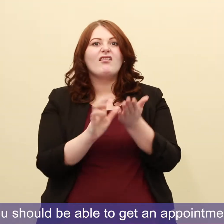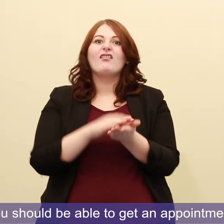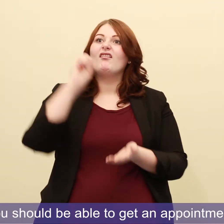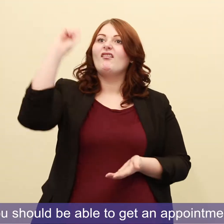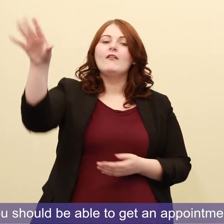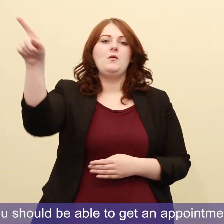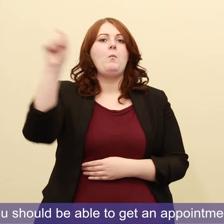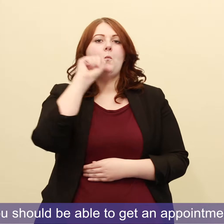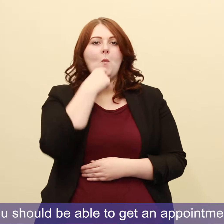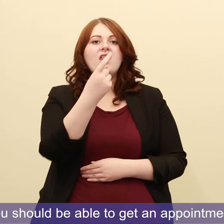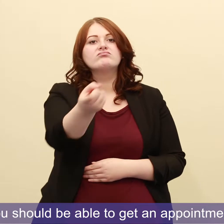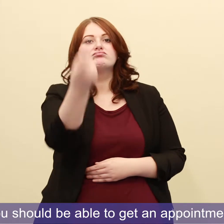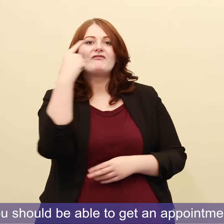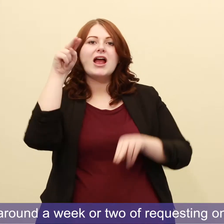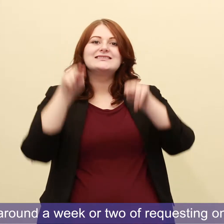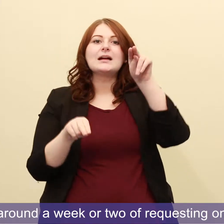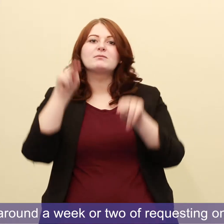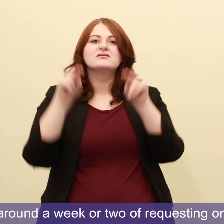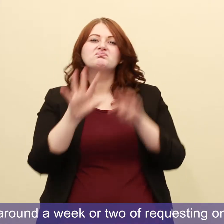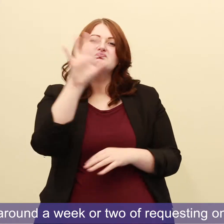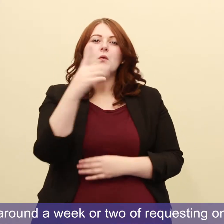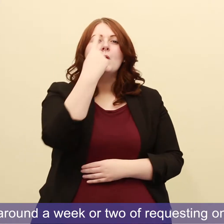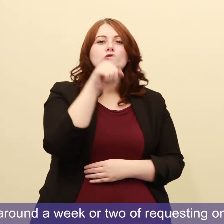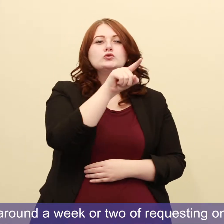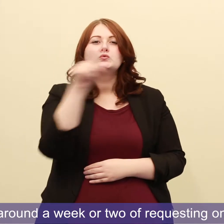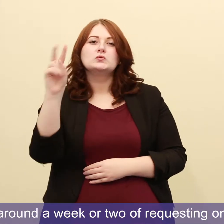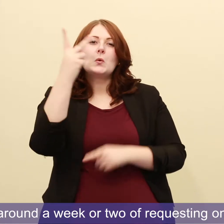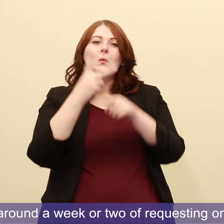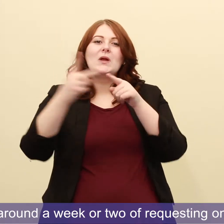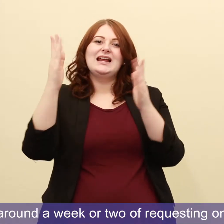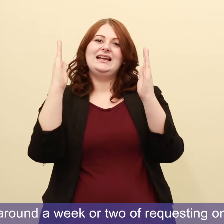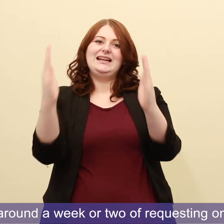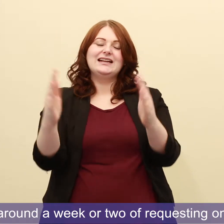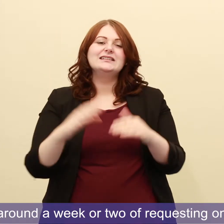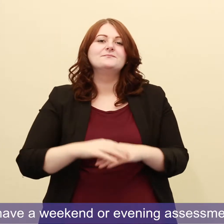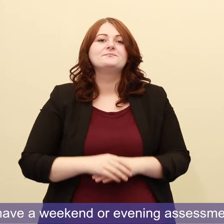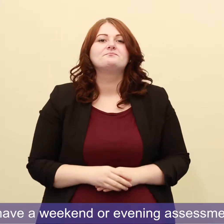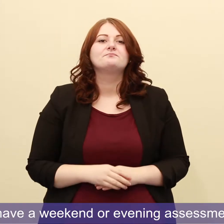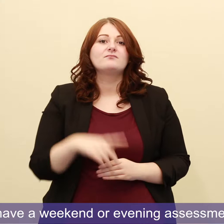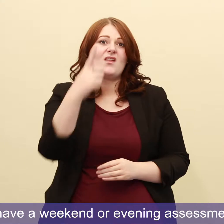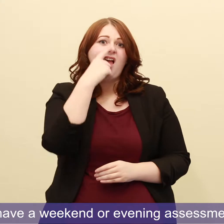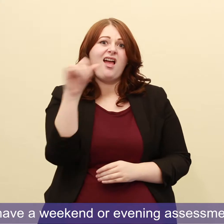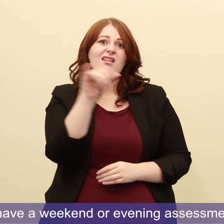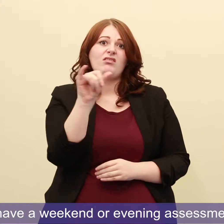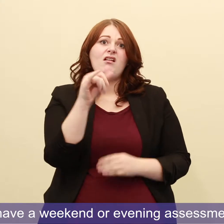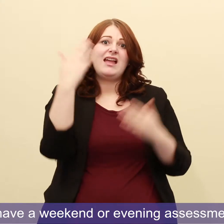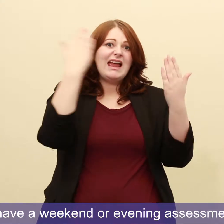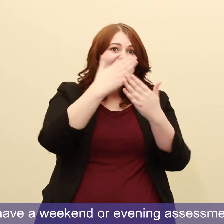You should be able to get an appointment in around a week or two of requesting one, and be able to have a weekend or